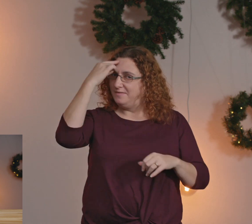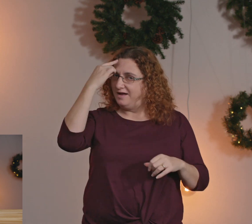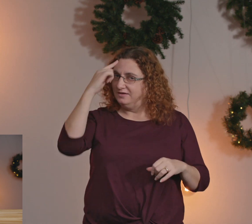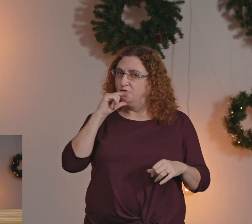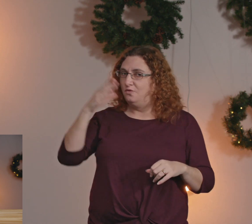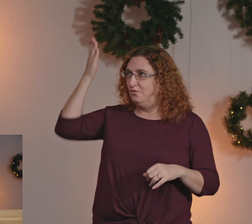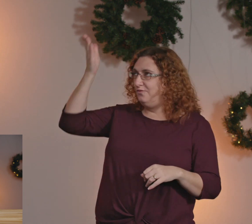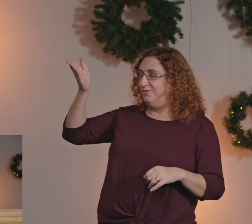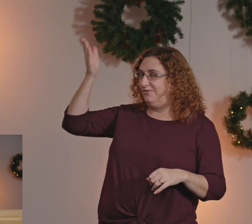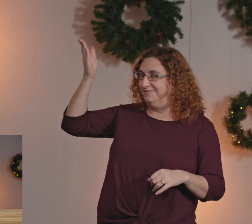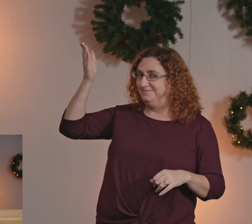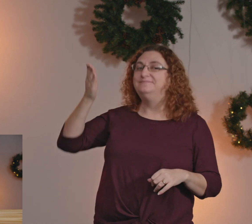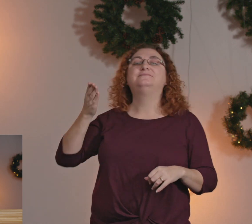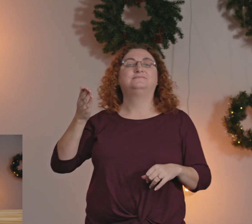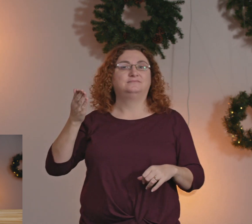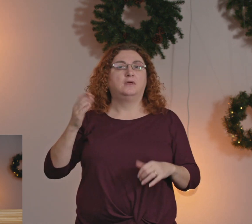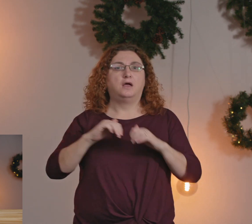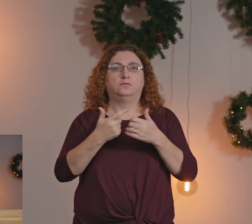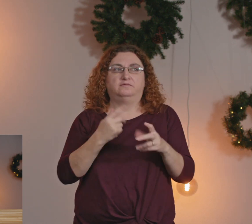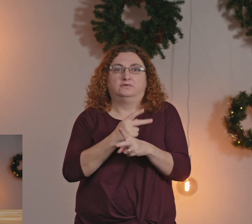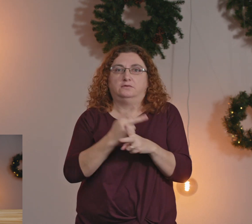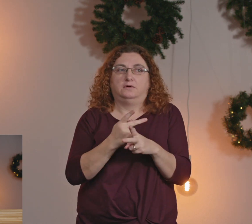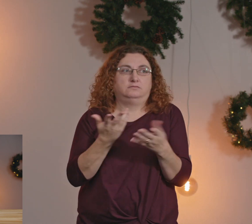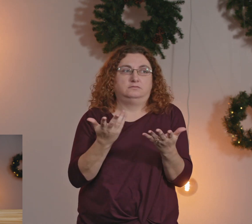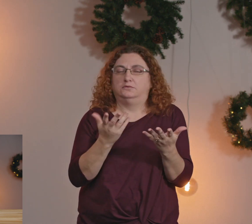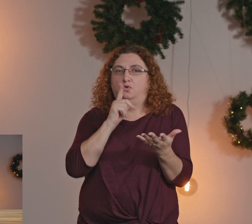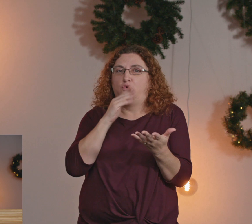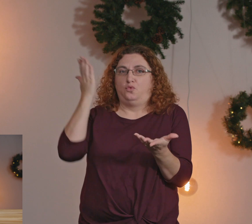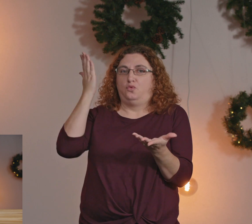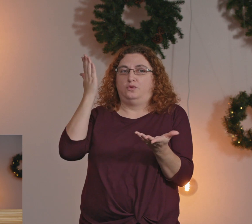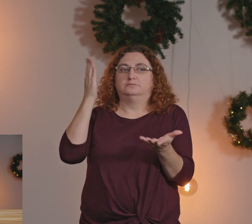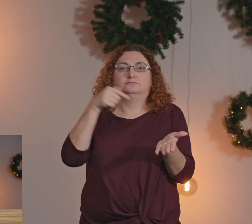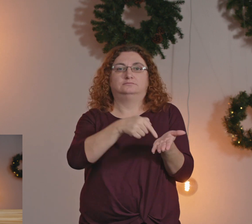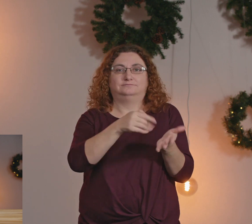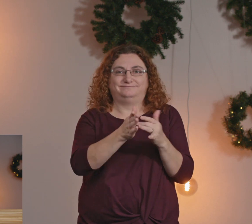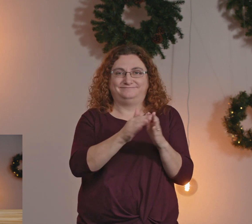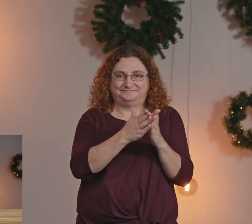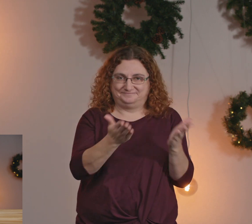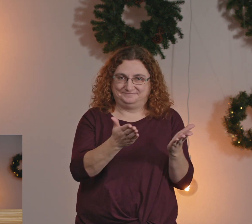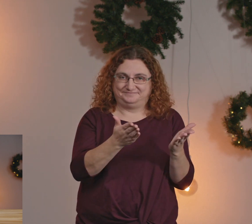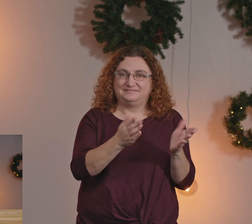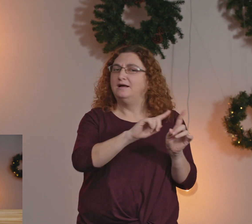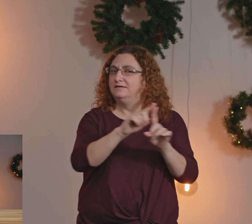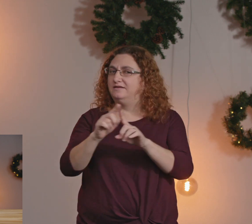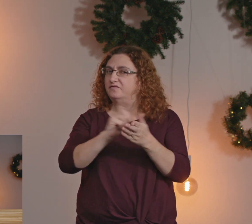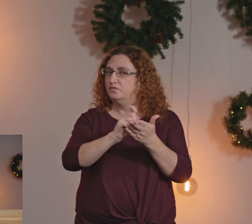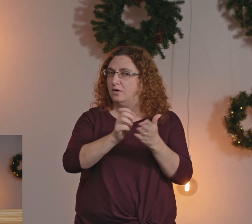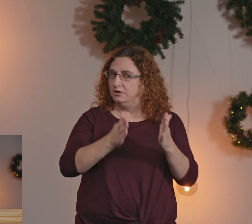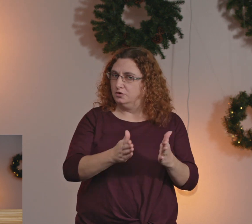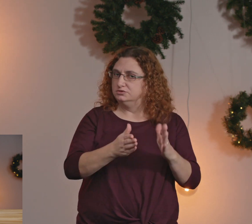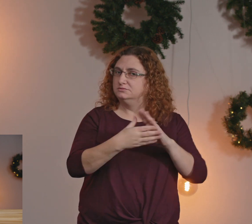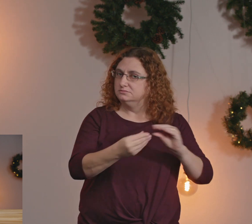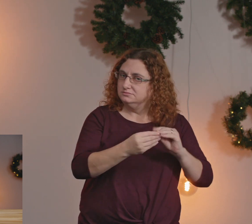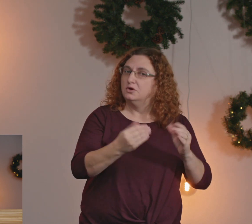when we come to the scriptures, one of the things that we're asking the characters in the Bible to tell us, and the writers of these stories in the New